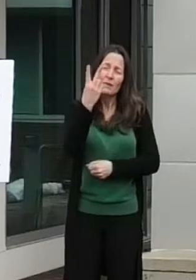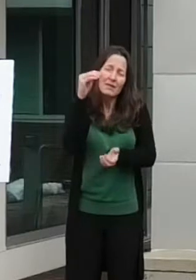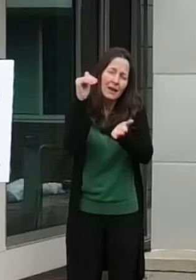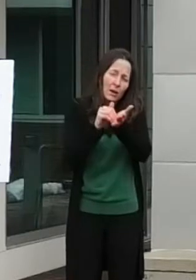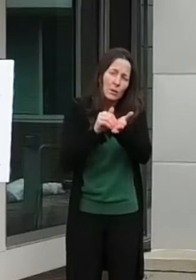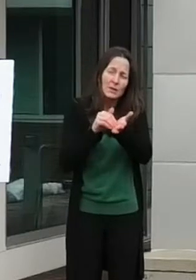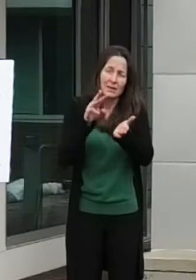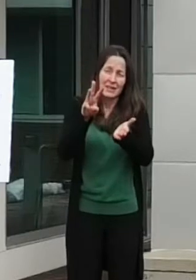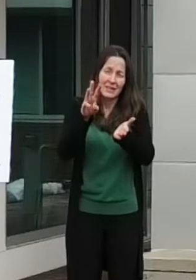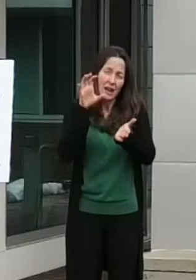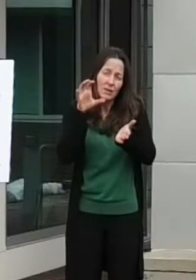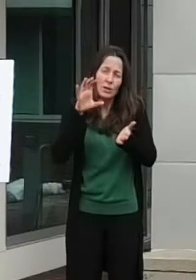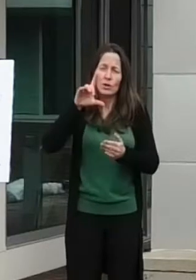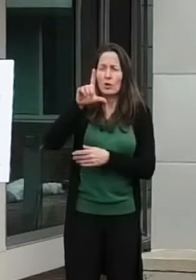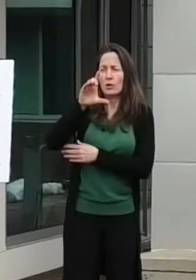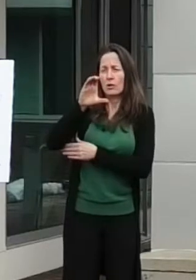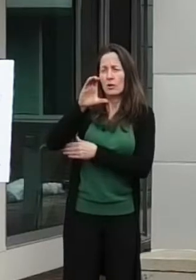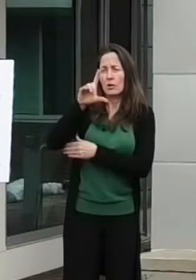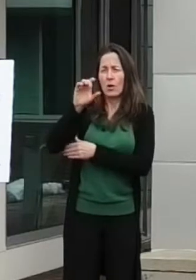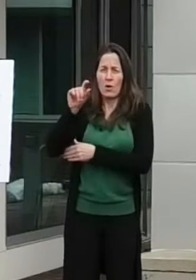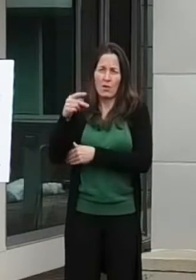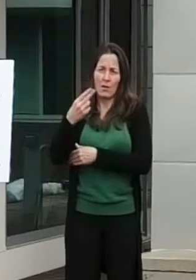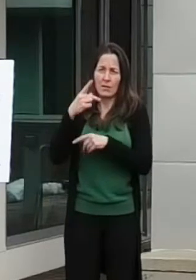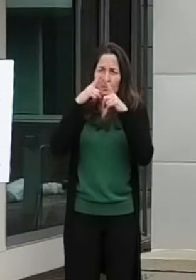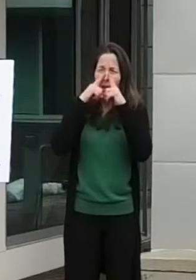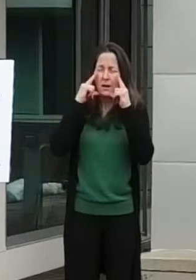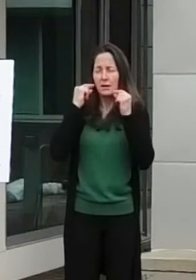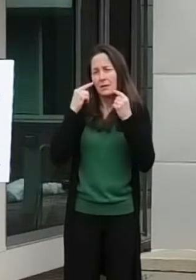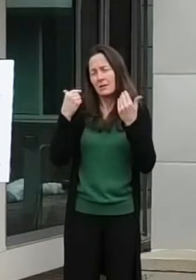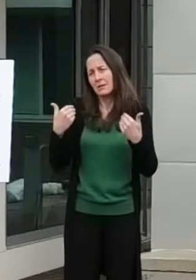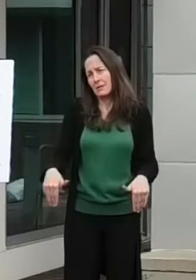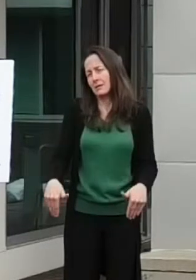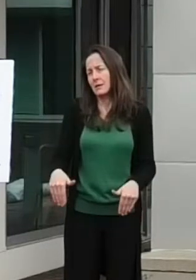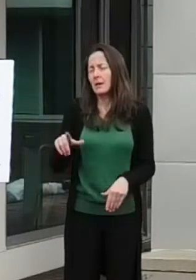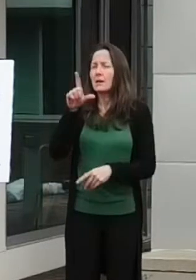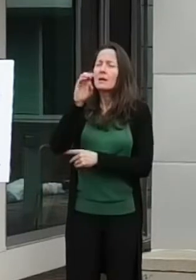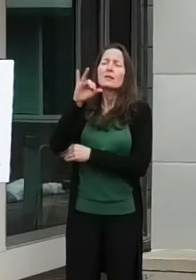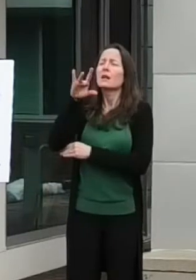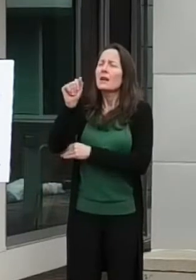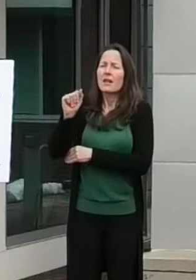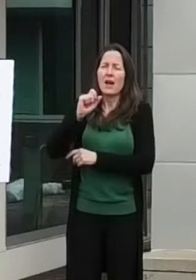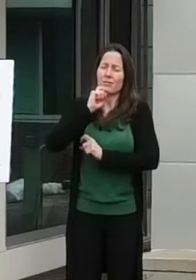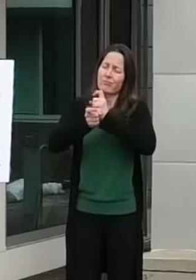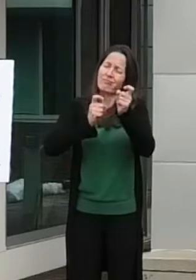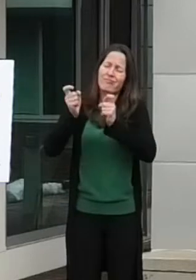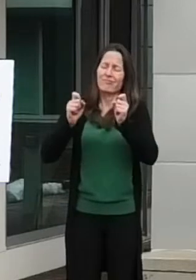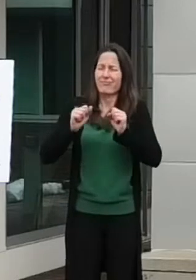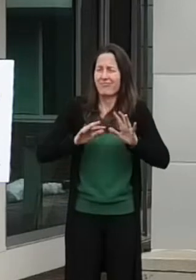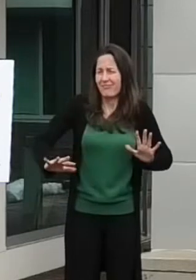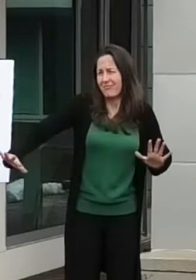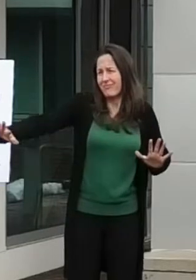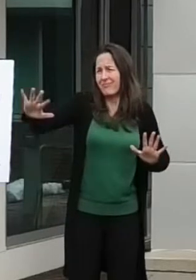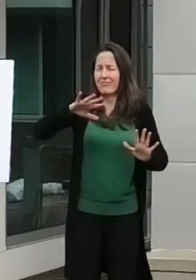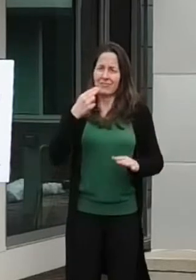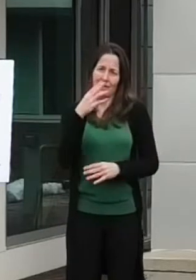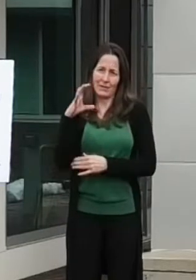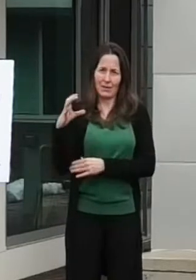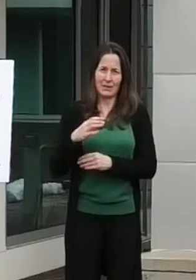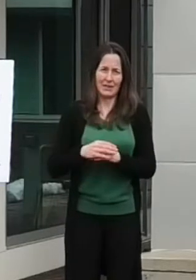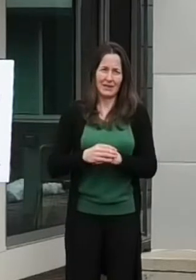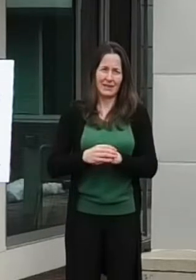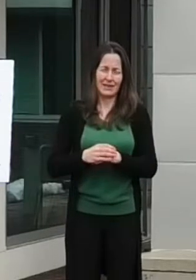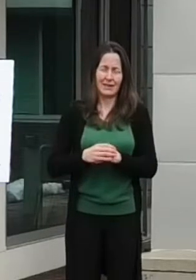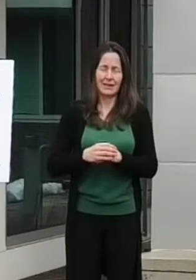12,600 cloth masks. And Leila has distributed them around the county. And I will tell you, I don't think there is a square inch of